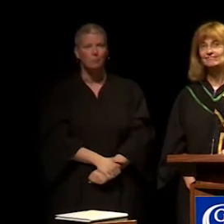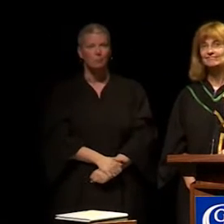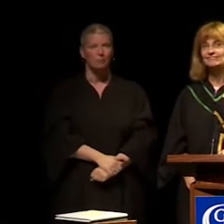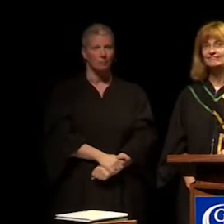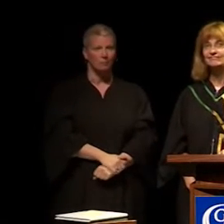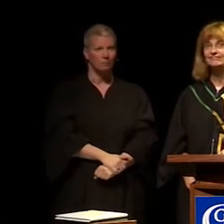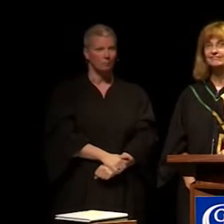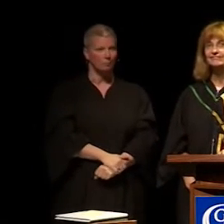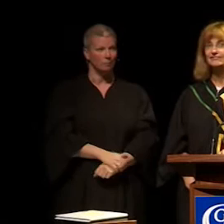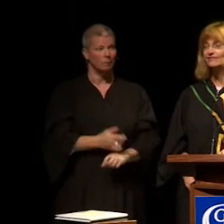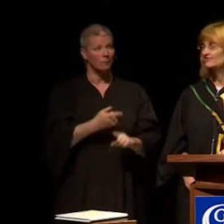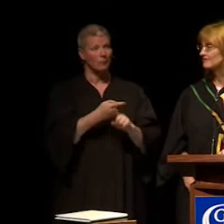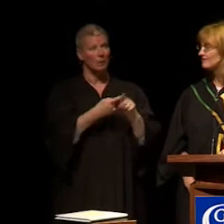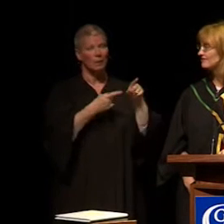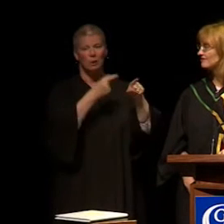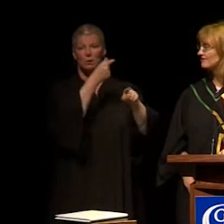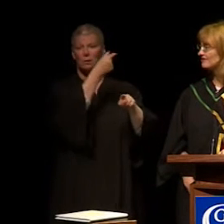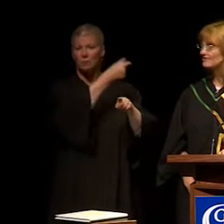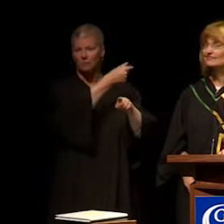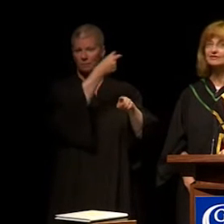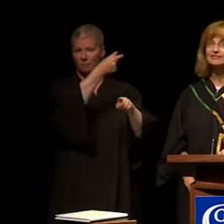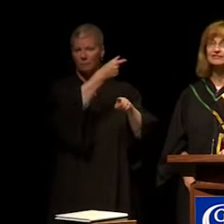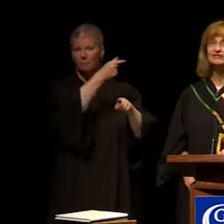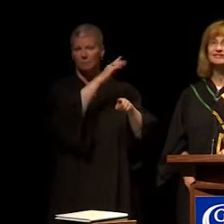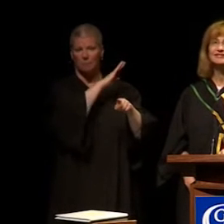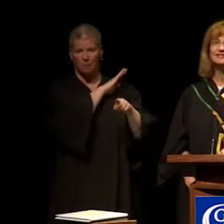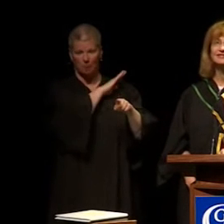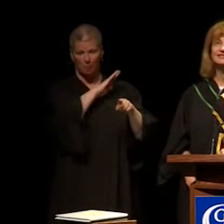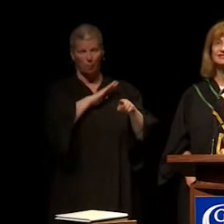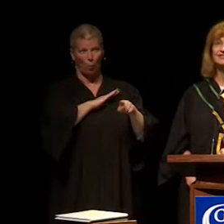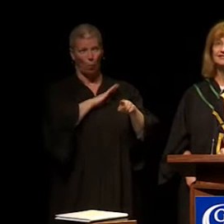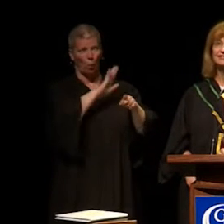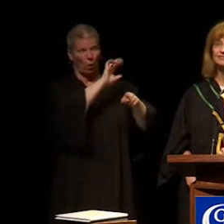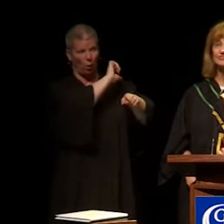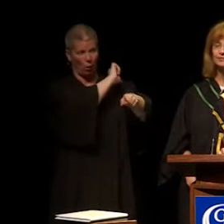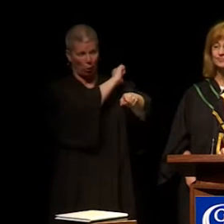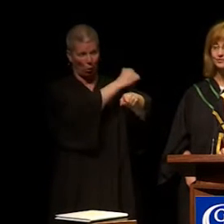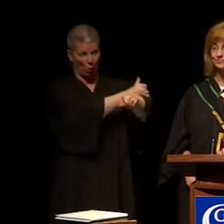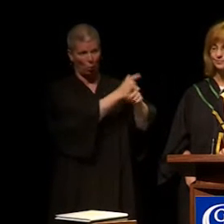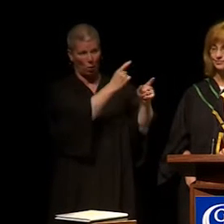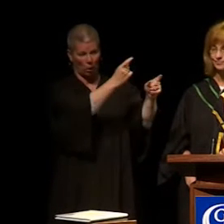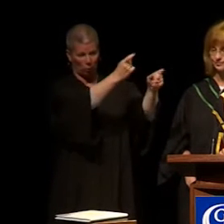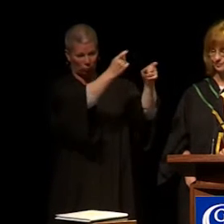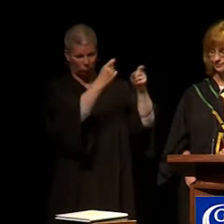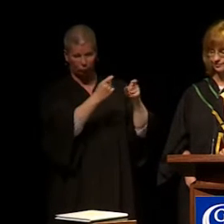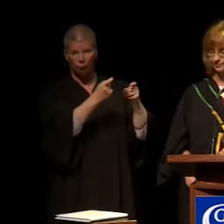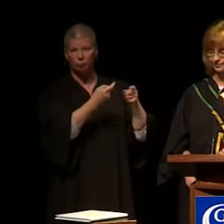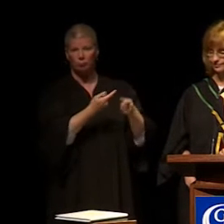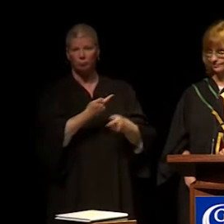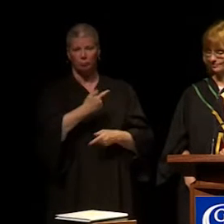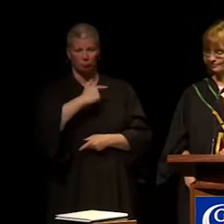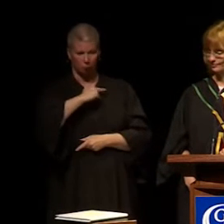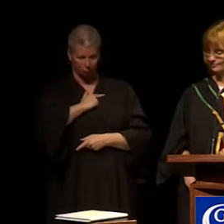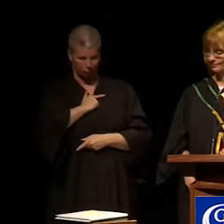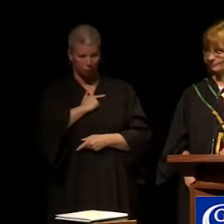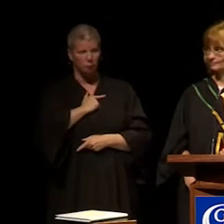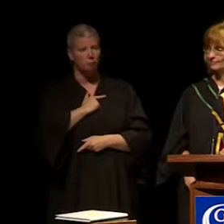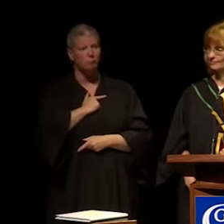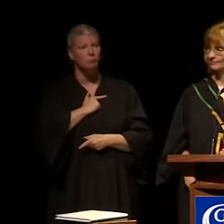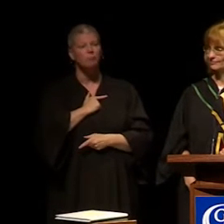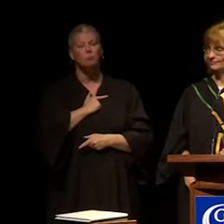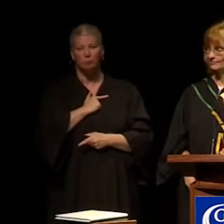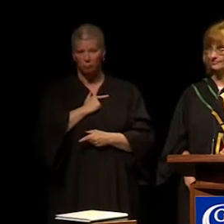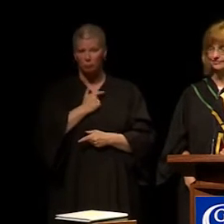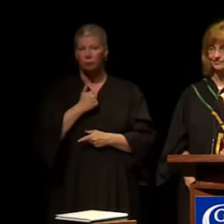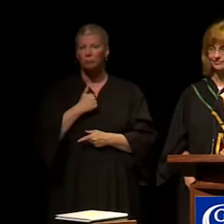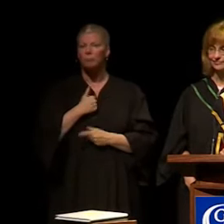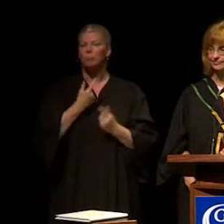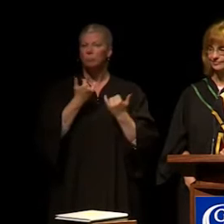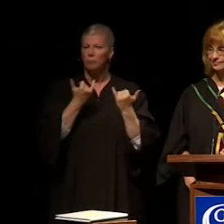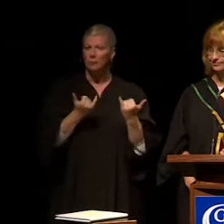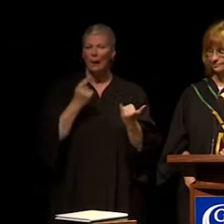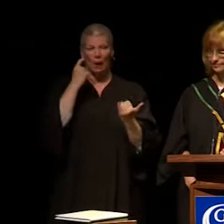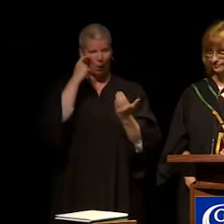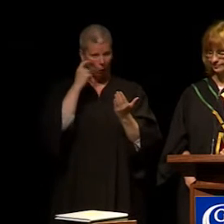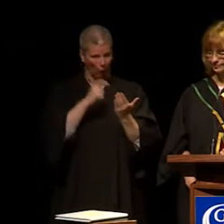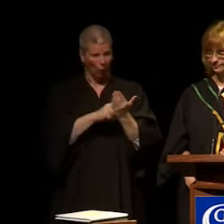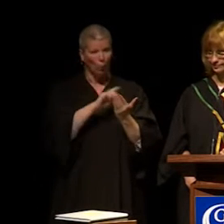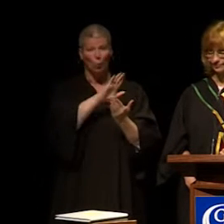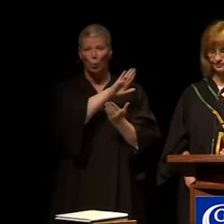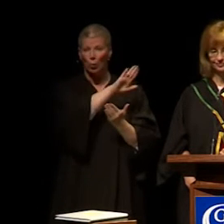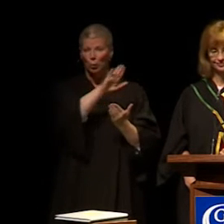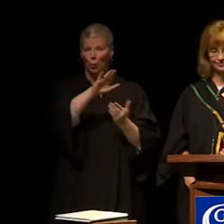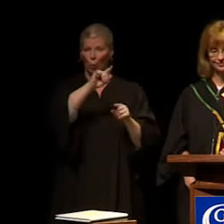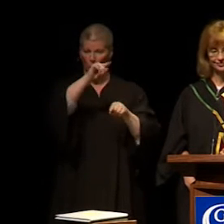By virtue of the authority invested in me by the Board of Governors of George Brown College, I do hereby confer on